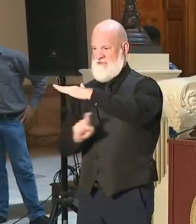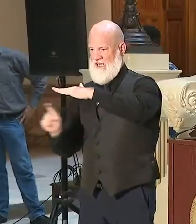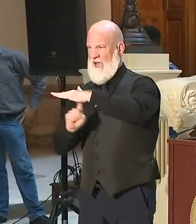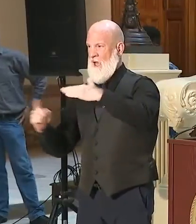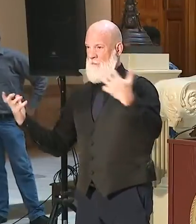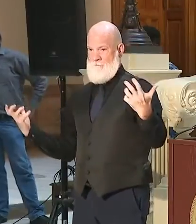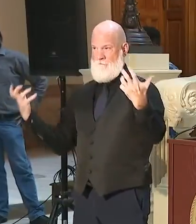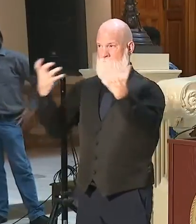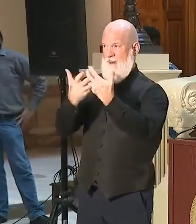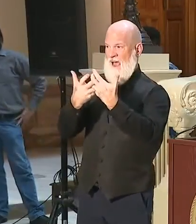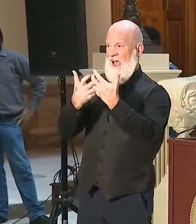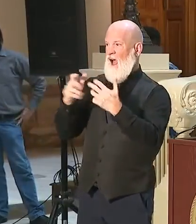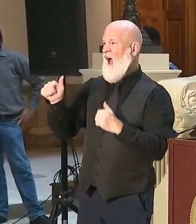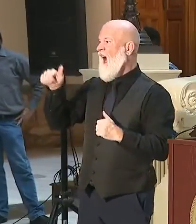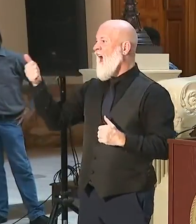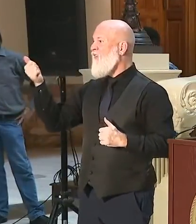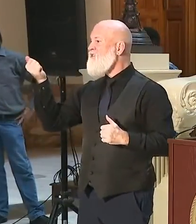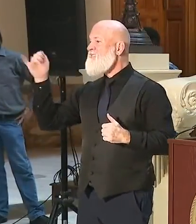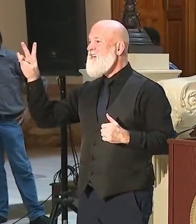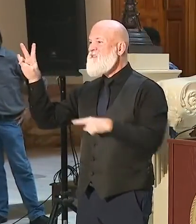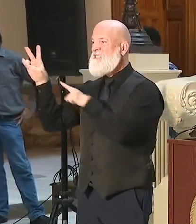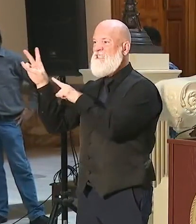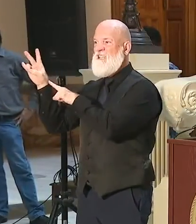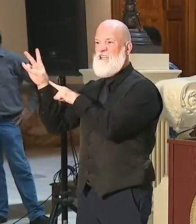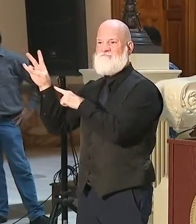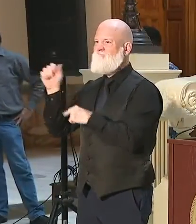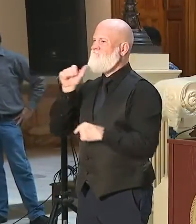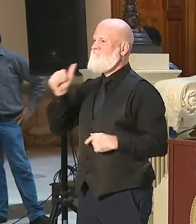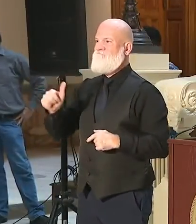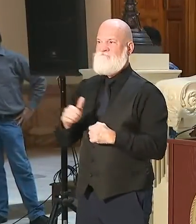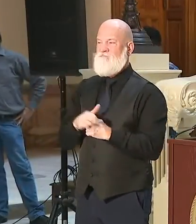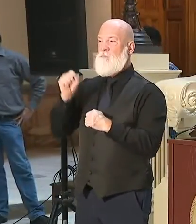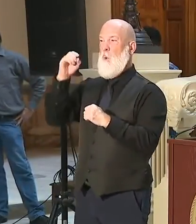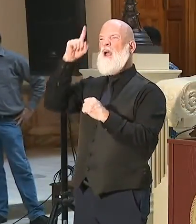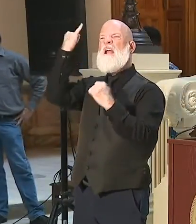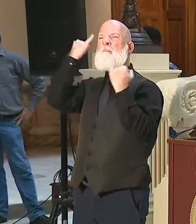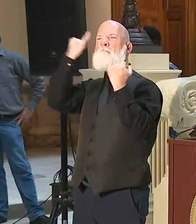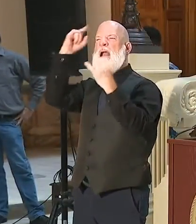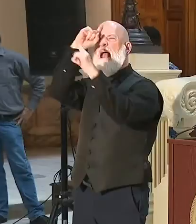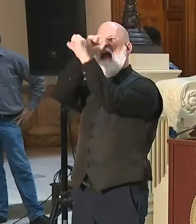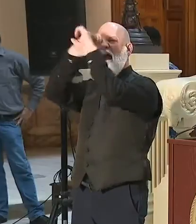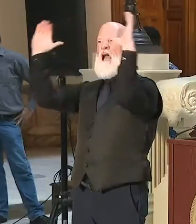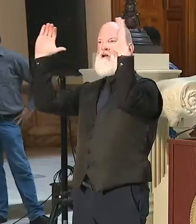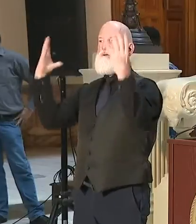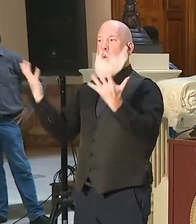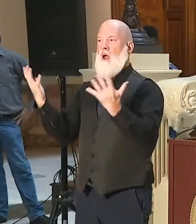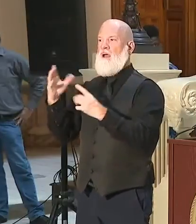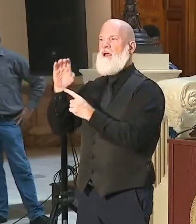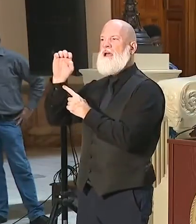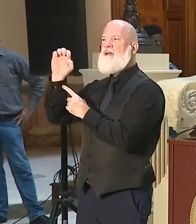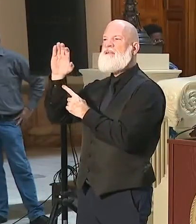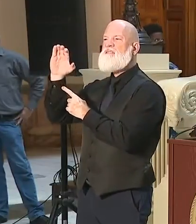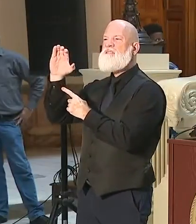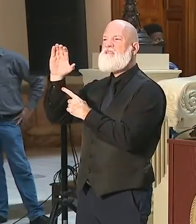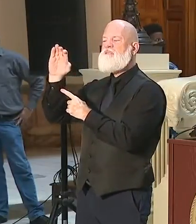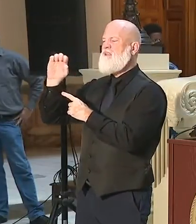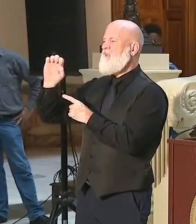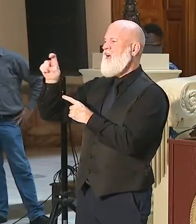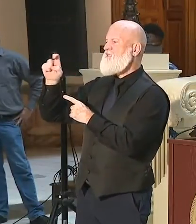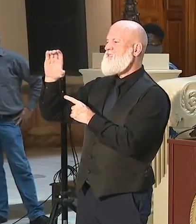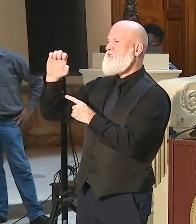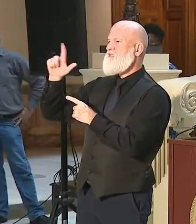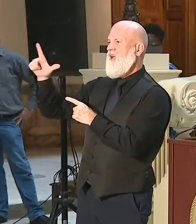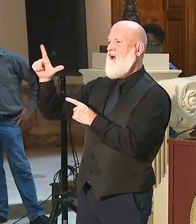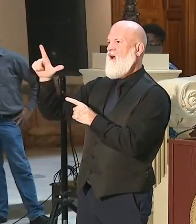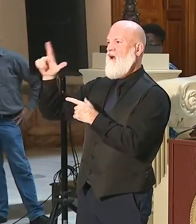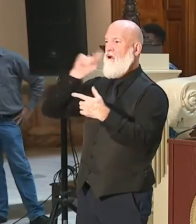about it this way. If anybody's worked with an Excel spreadsheet and you put in formulas, and then your formulas all work, and